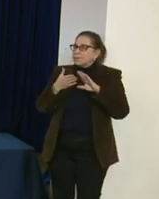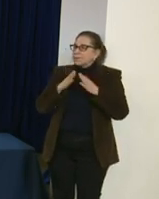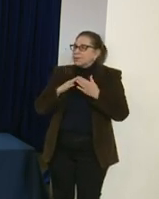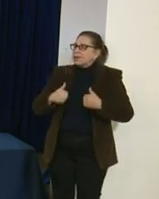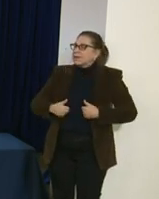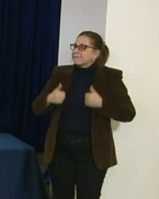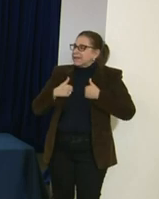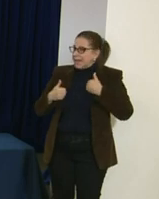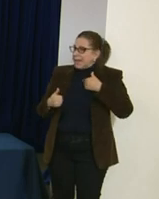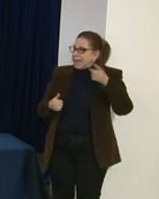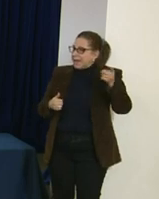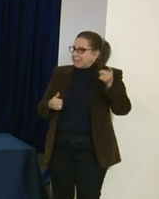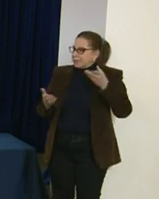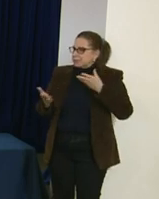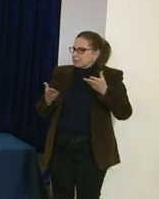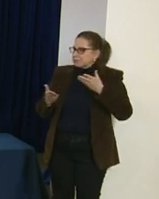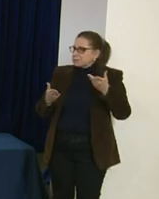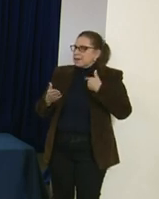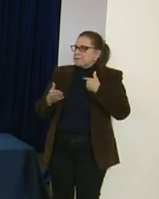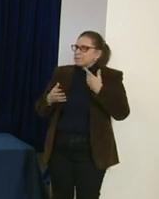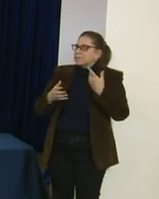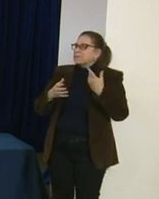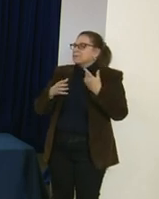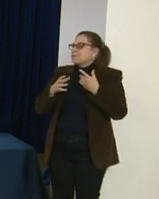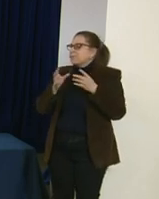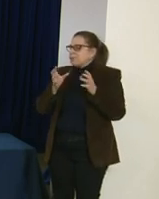with the appropriate office or resource.